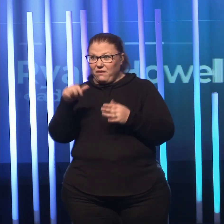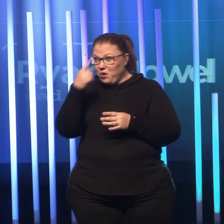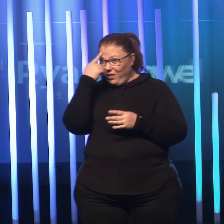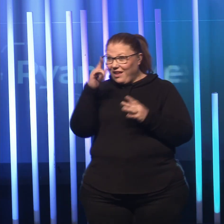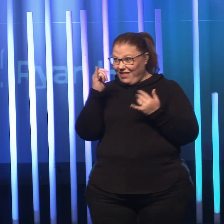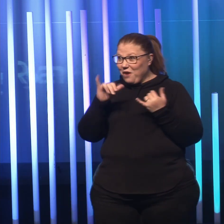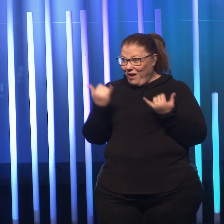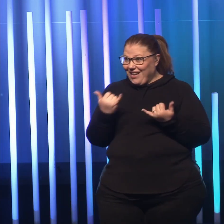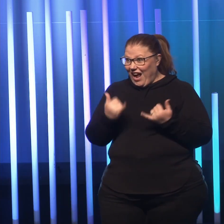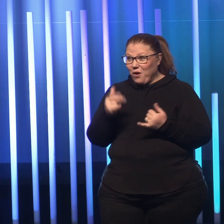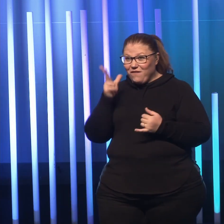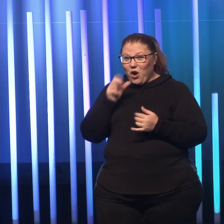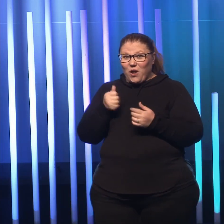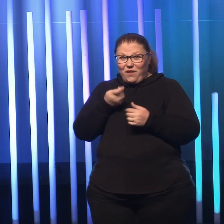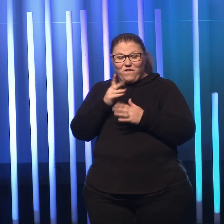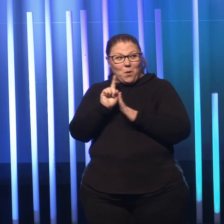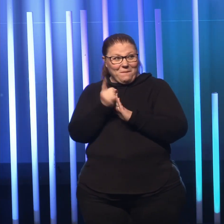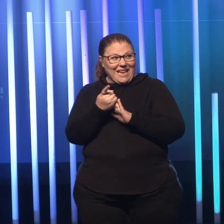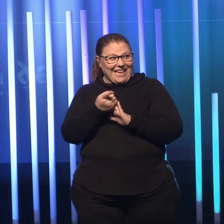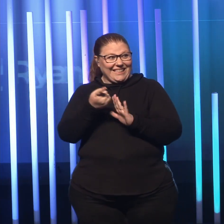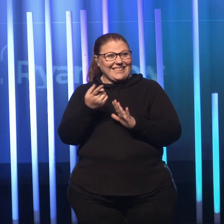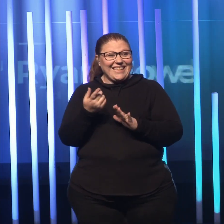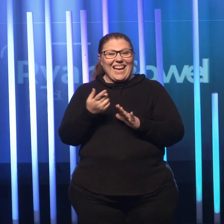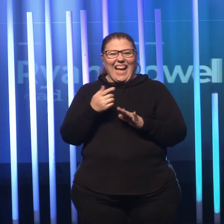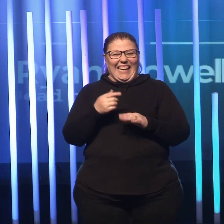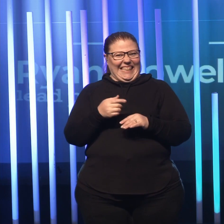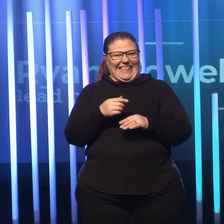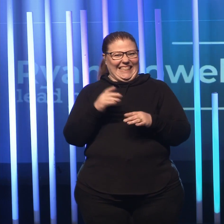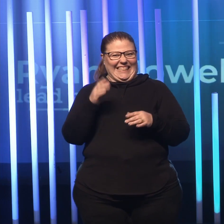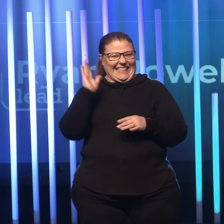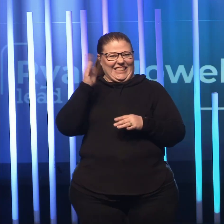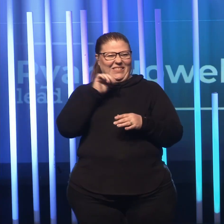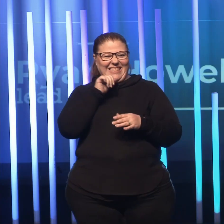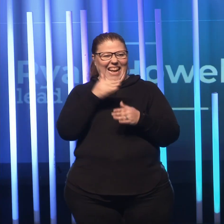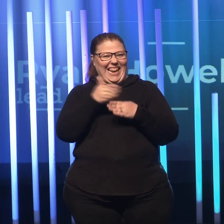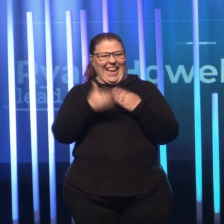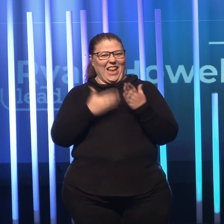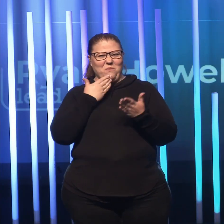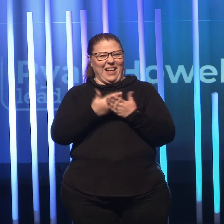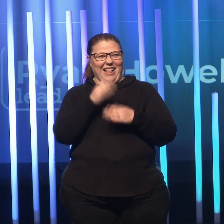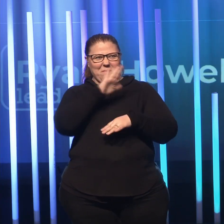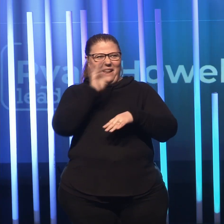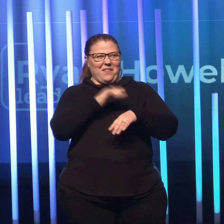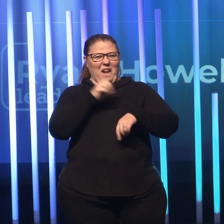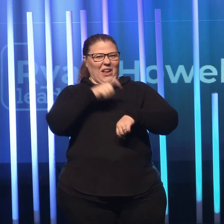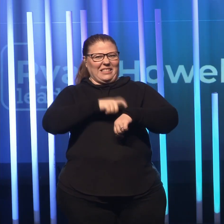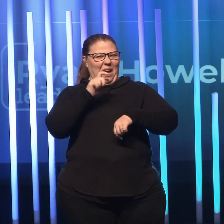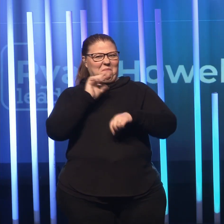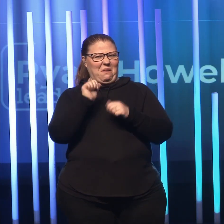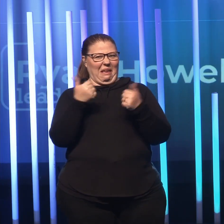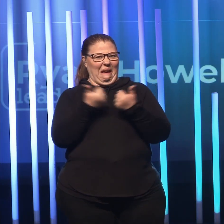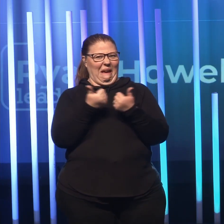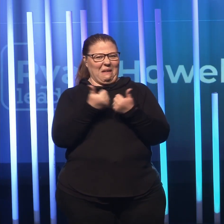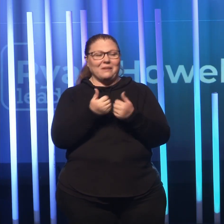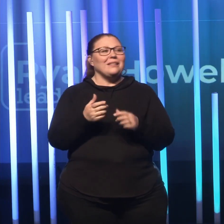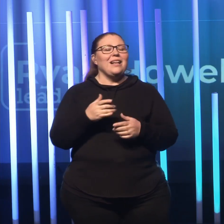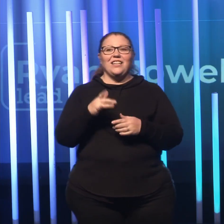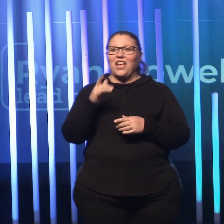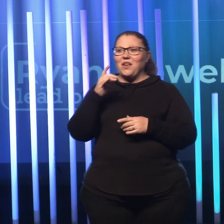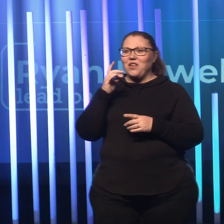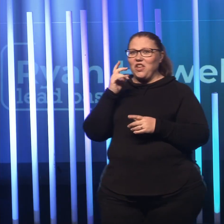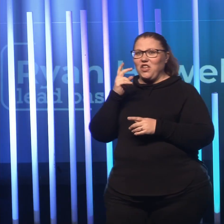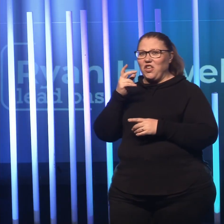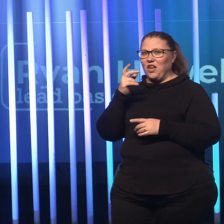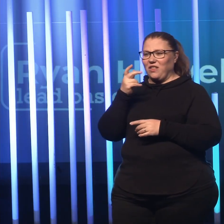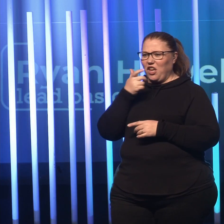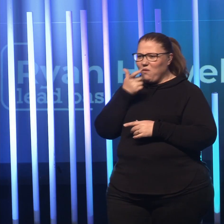now. You've heard the first few minutes, you're like, this is not going to end well. I'm never going to get home for the game, right? You've thought that you've just watched and you've seen